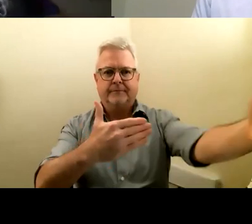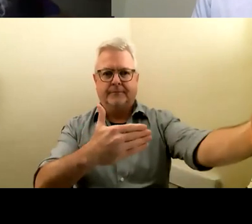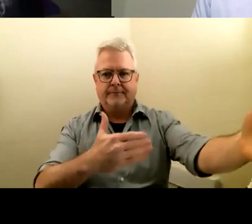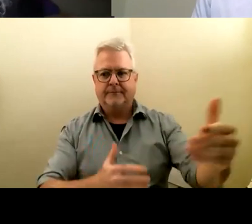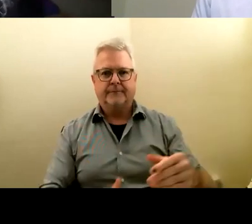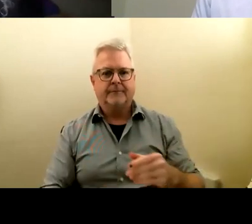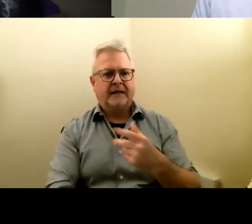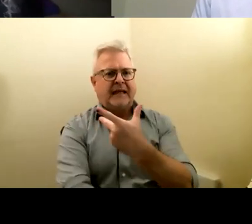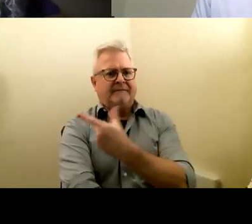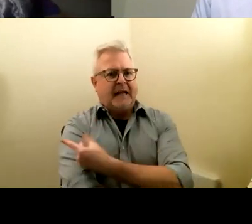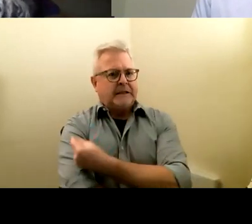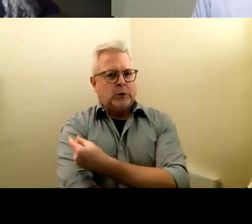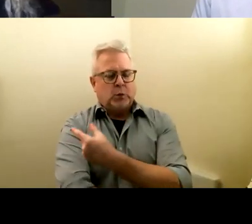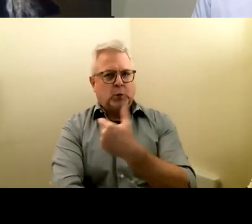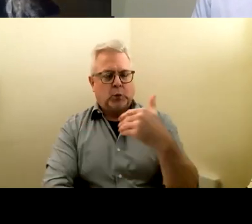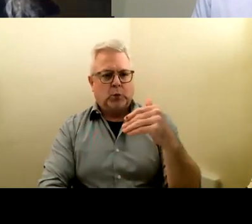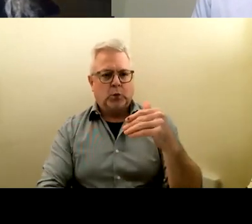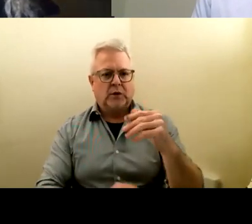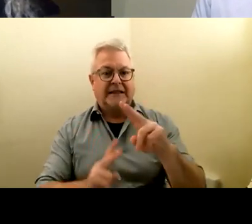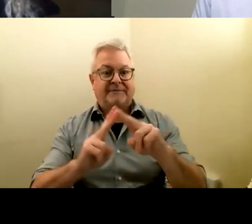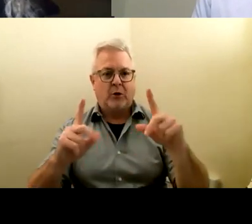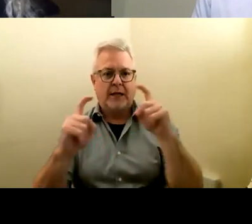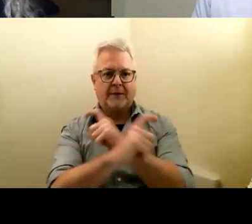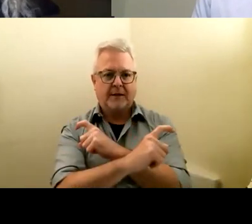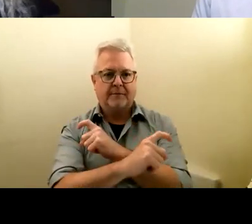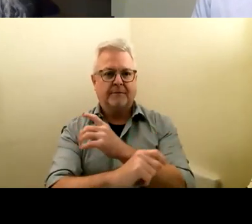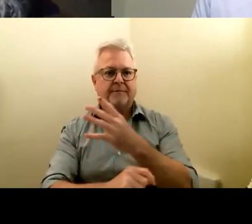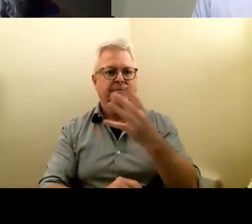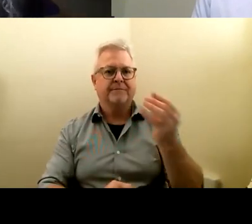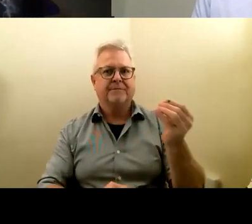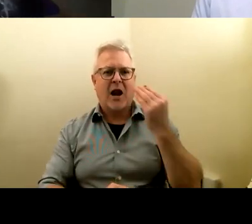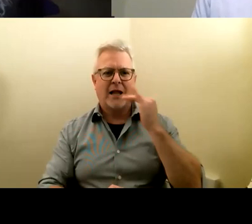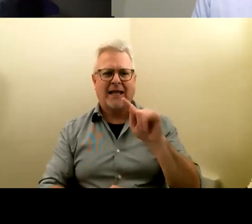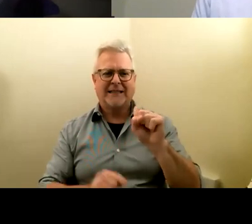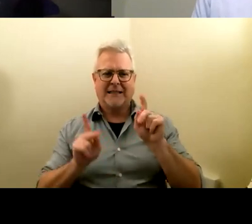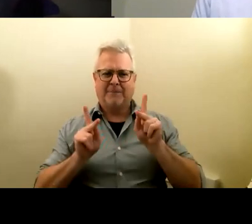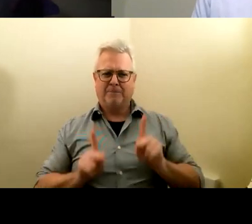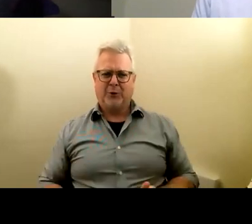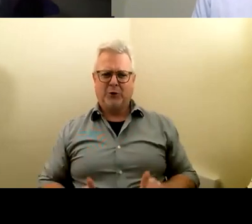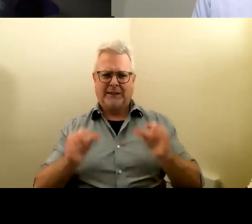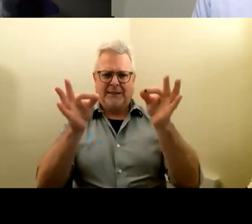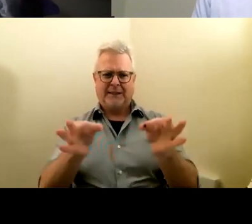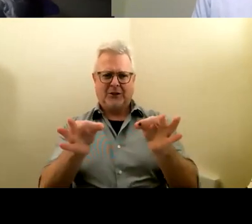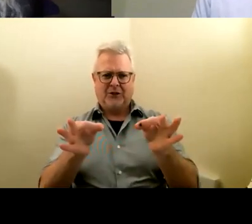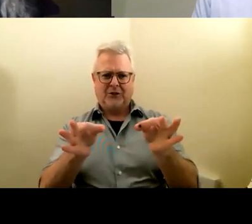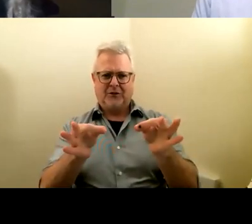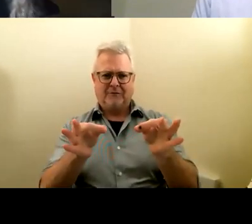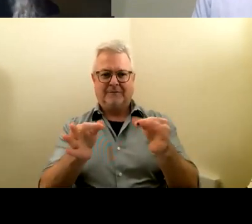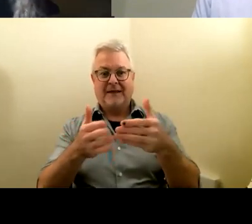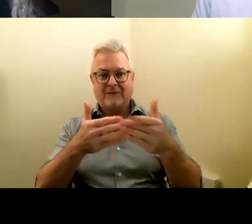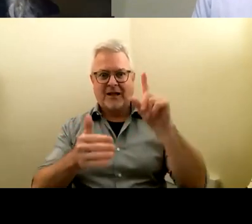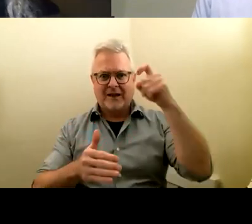their printed materials, and hopefully things will go forward better in the future. The vaccination situation is